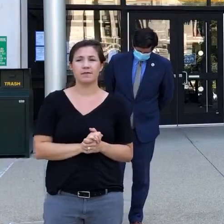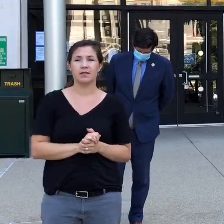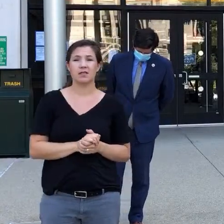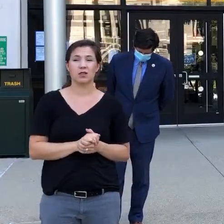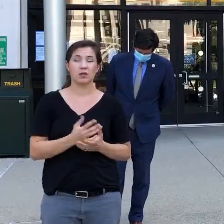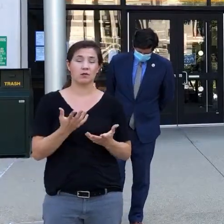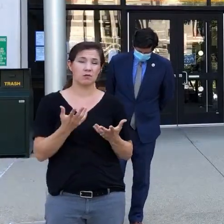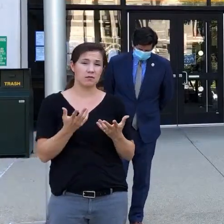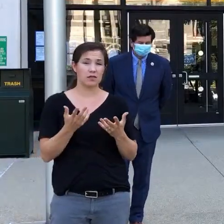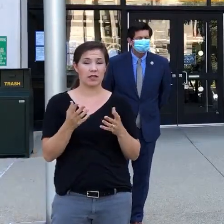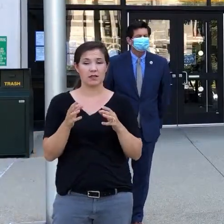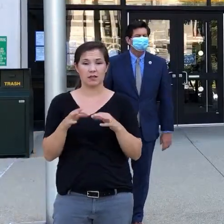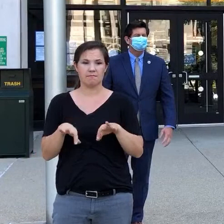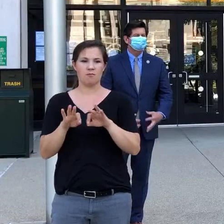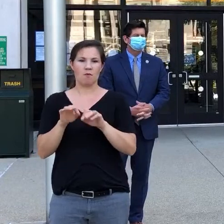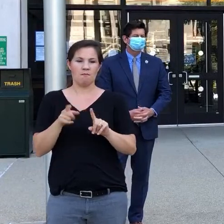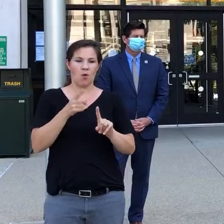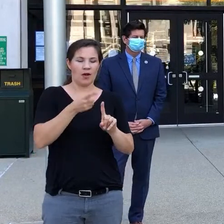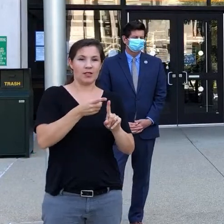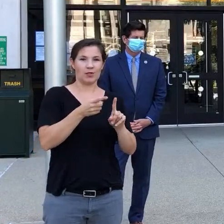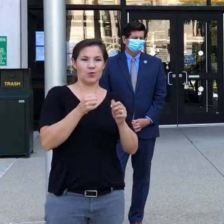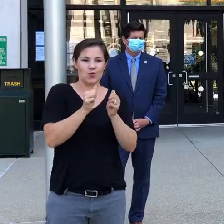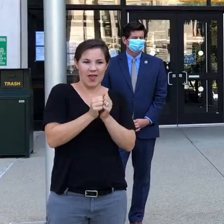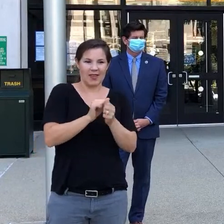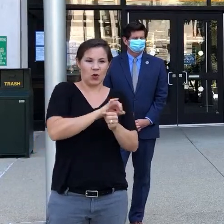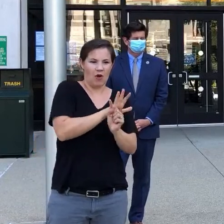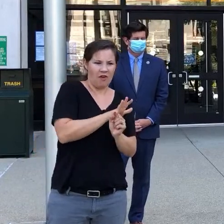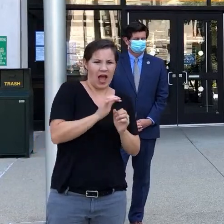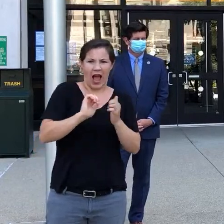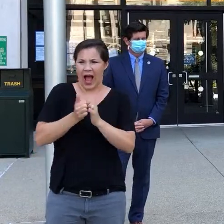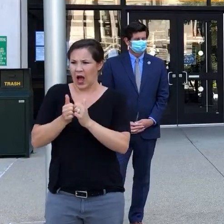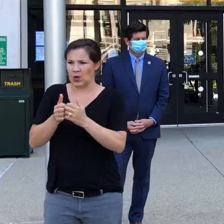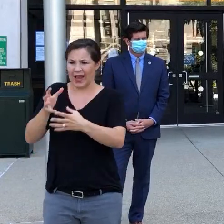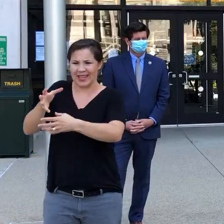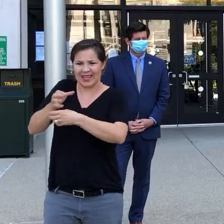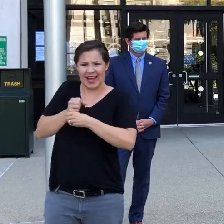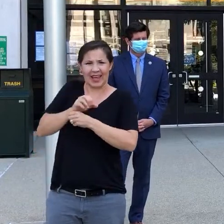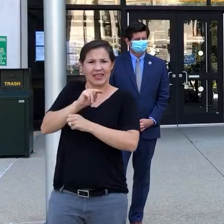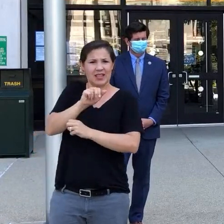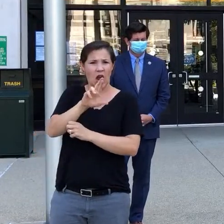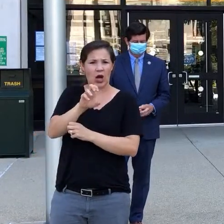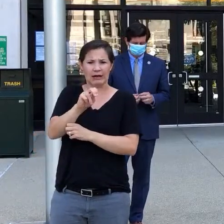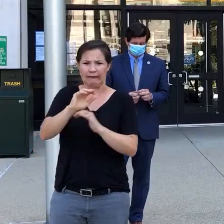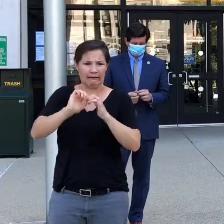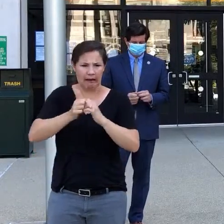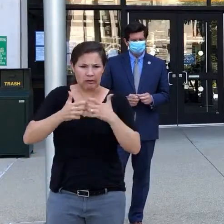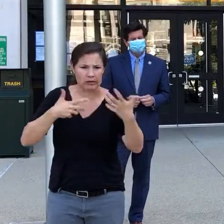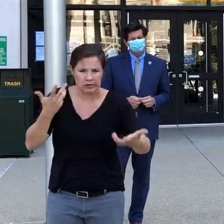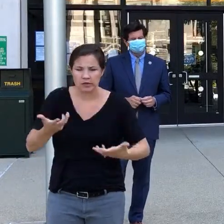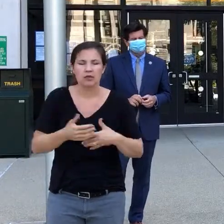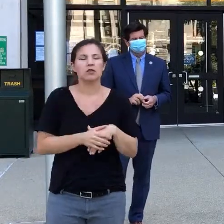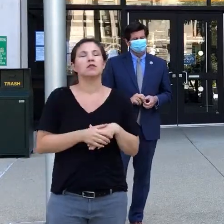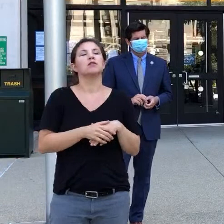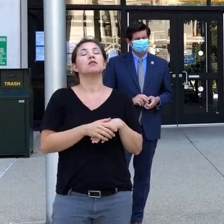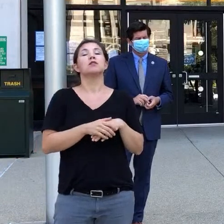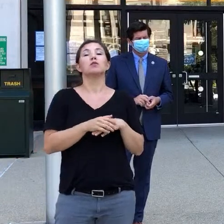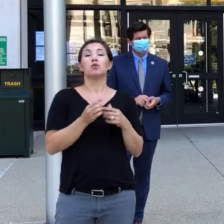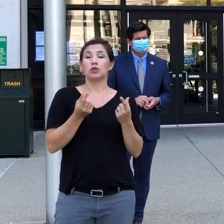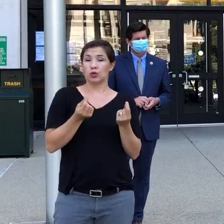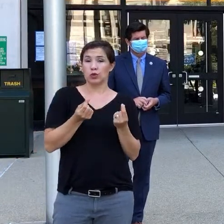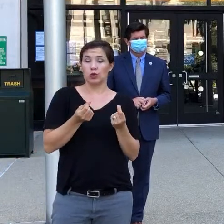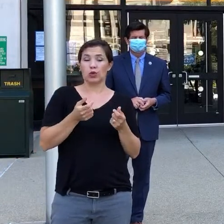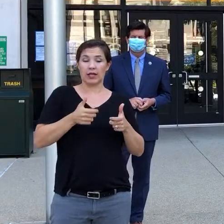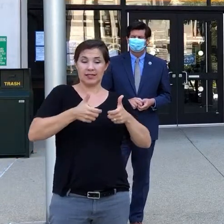COVID-19 crisis, and we're all supposed to stay inside, how do I get it? Well, so there are different ways to get it. First of all, you can text